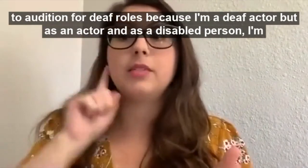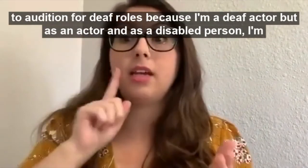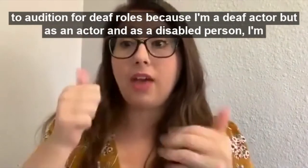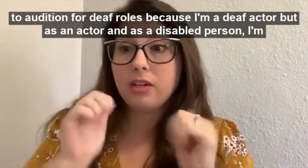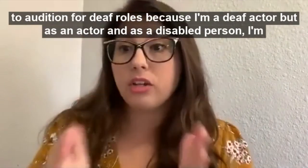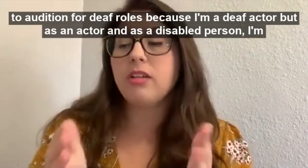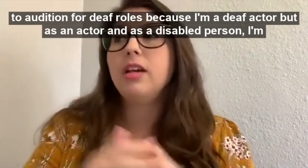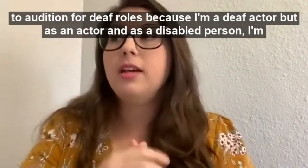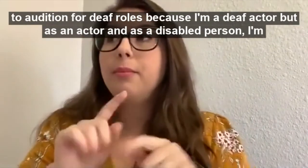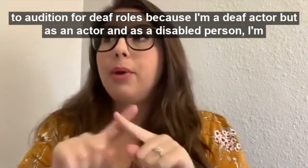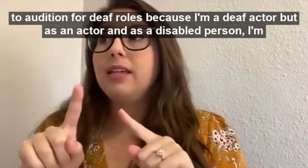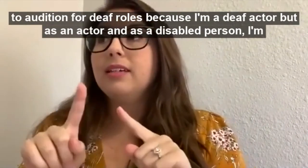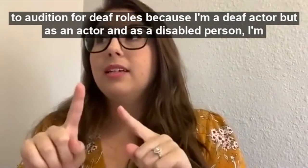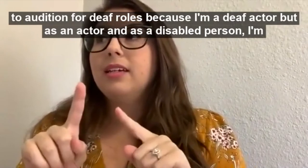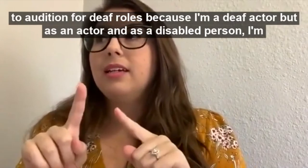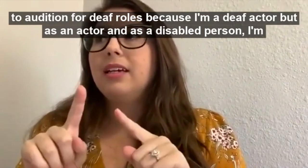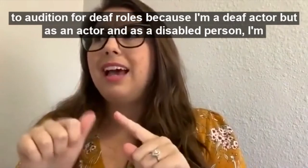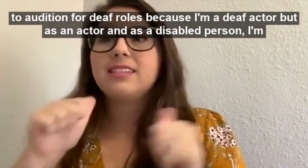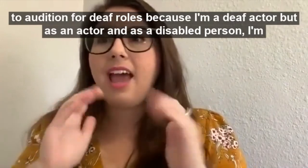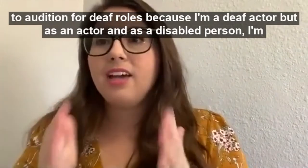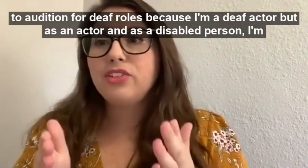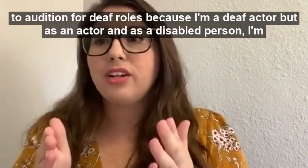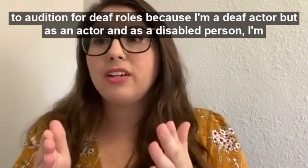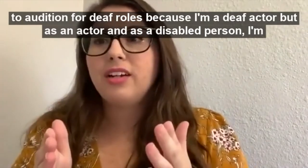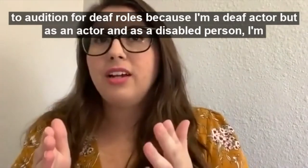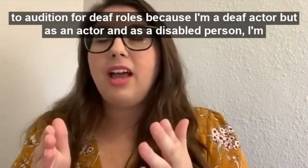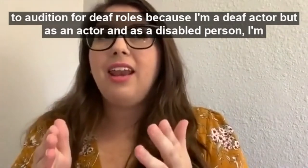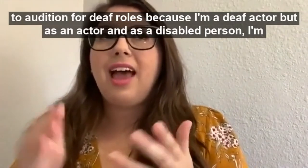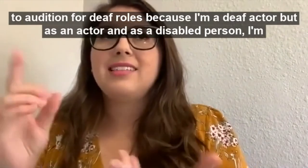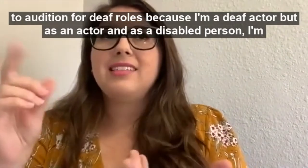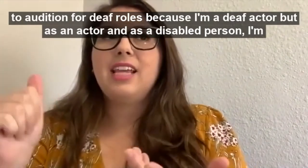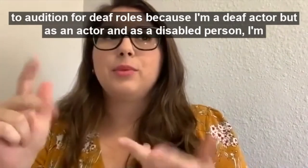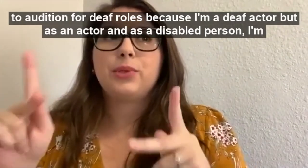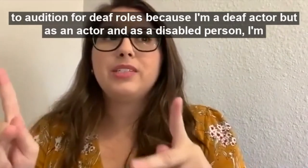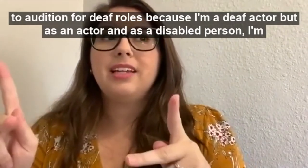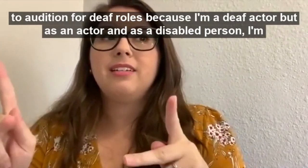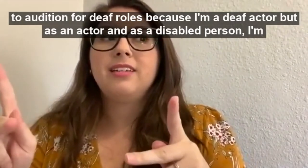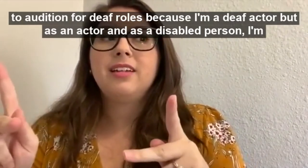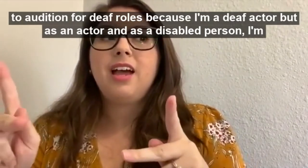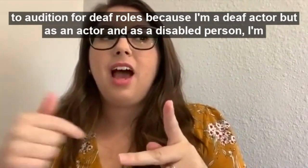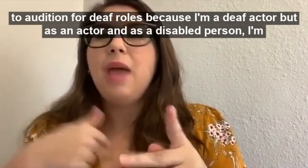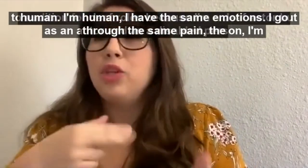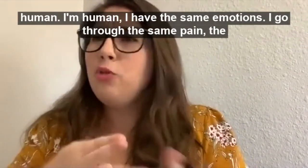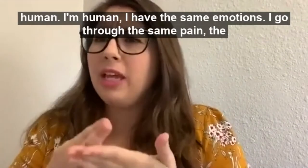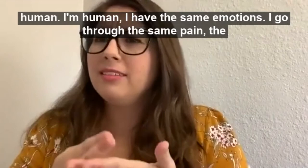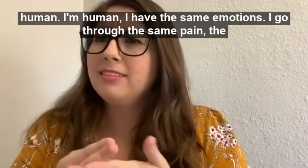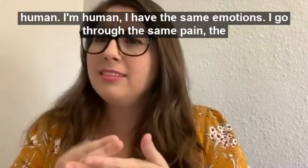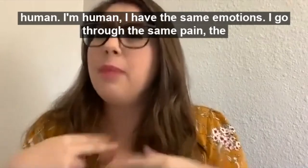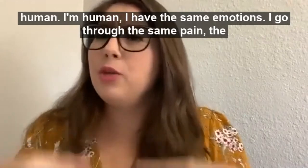deaf actor. But as an actor and as a disabled person, I'm human. I'm human.